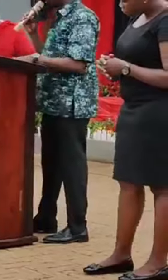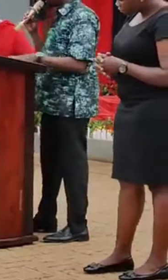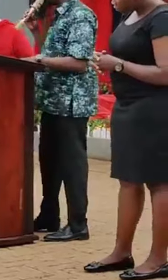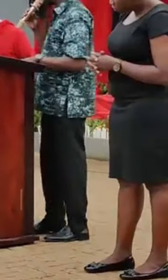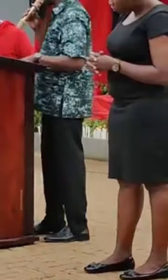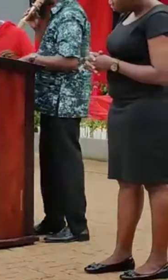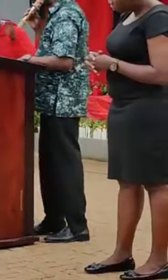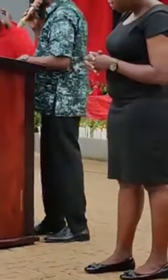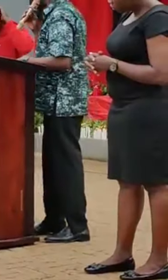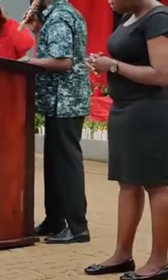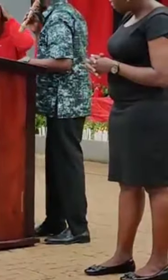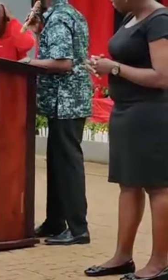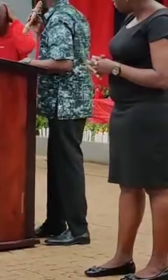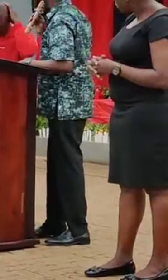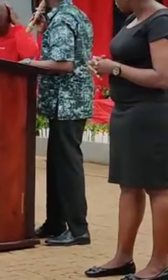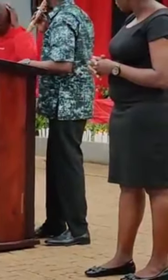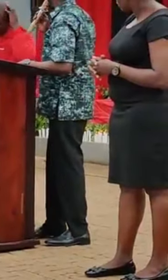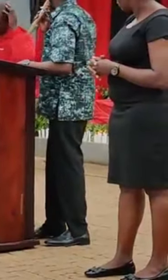tortured. Abuchi Yaka.